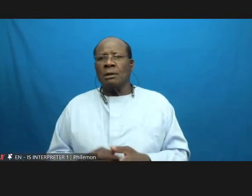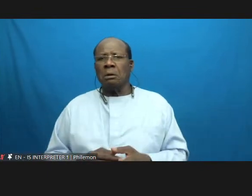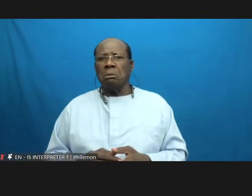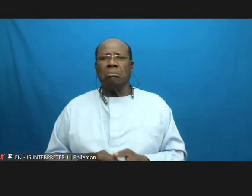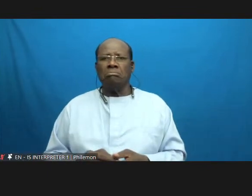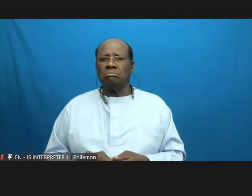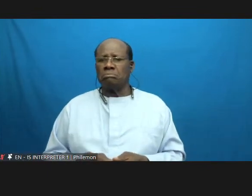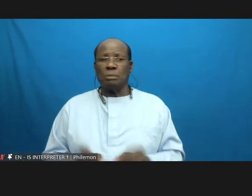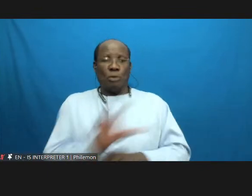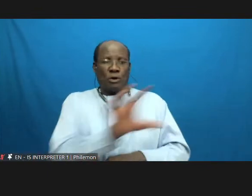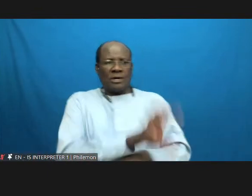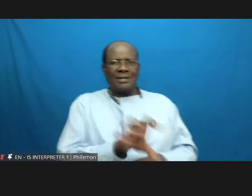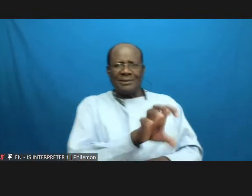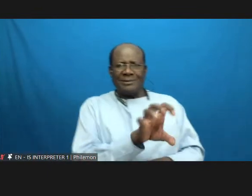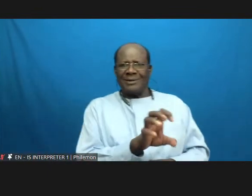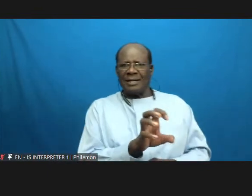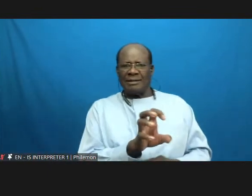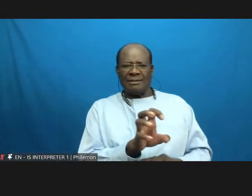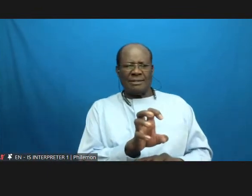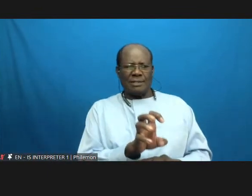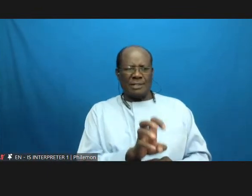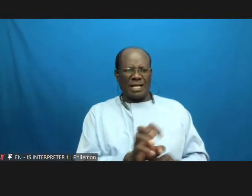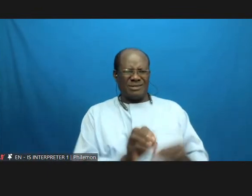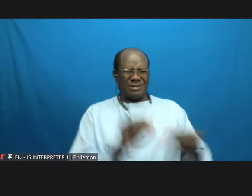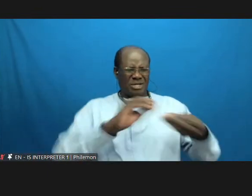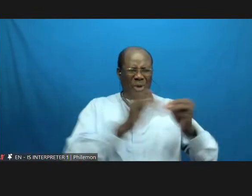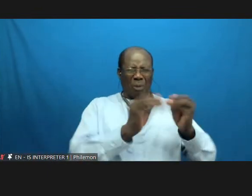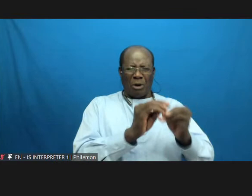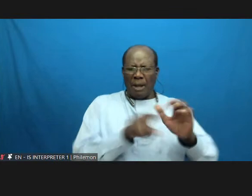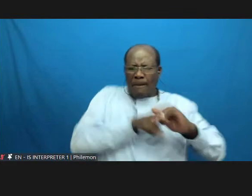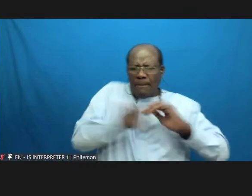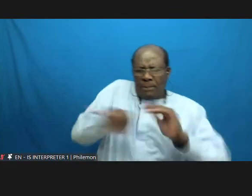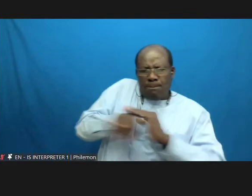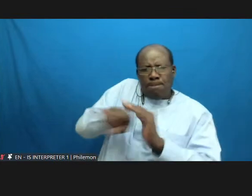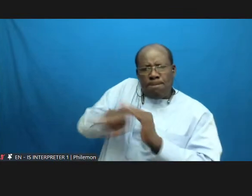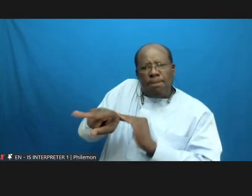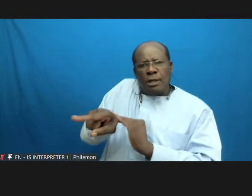making. The issue of skills transfer to make sure